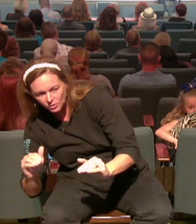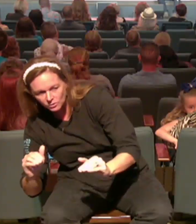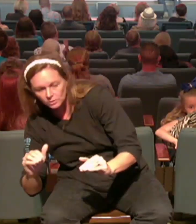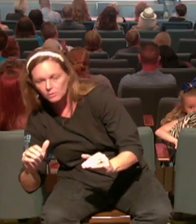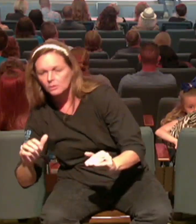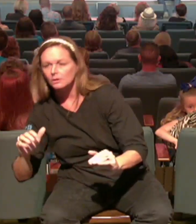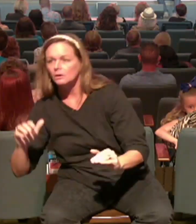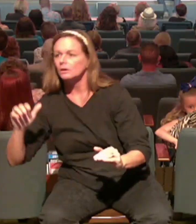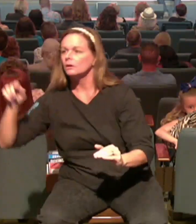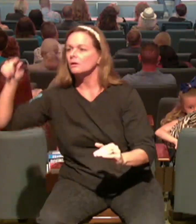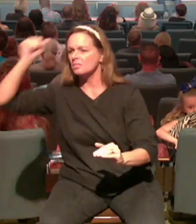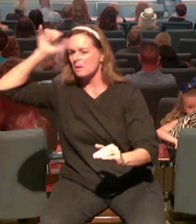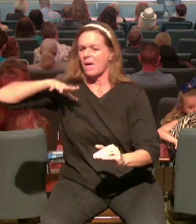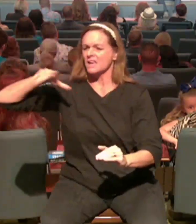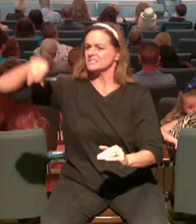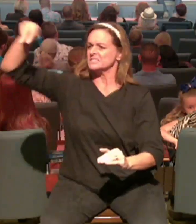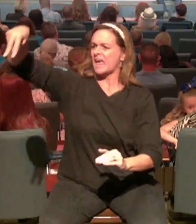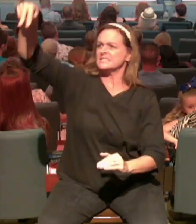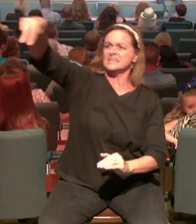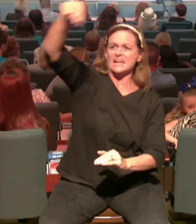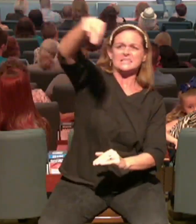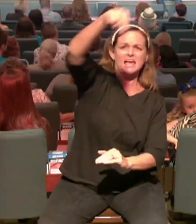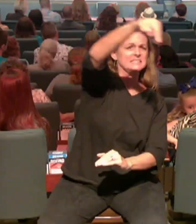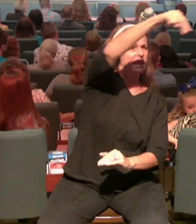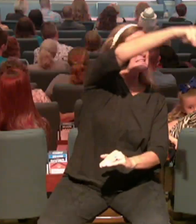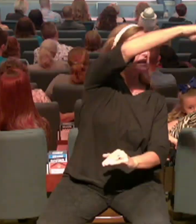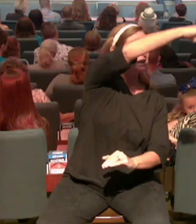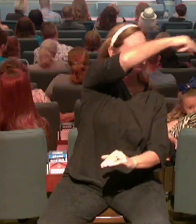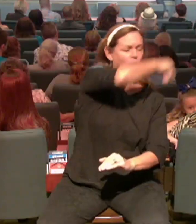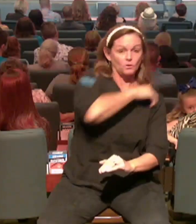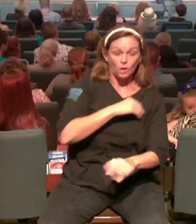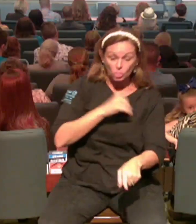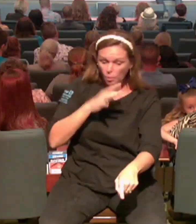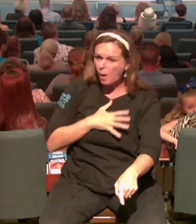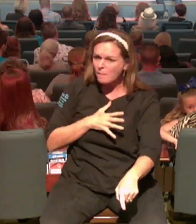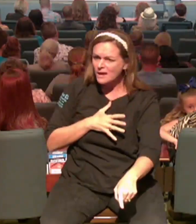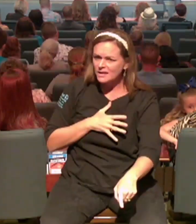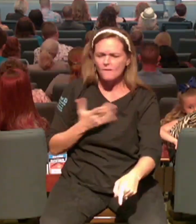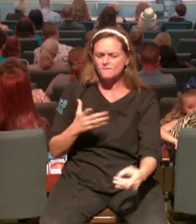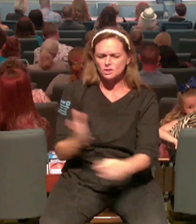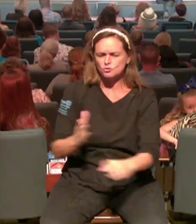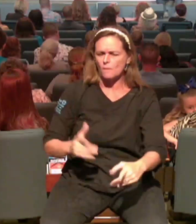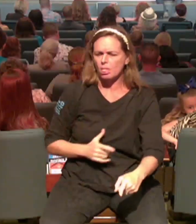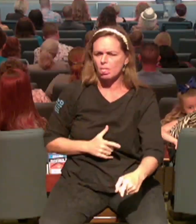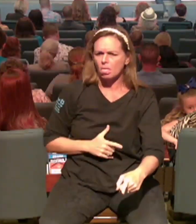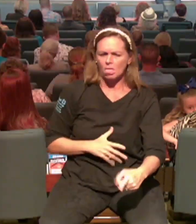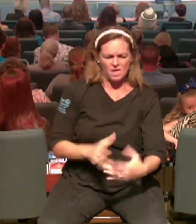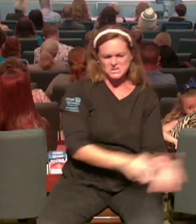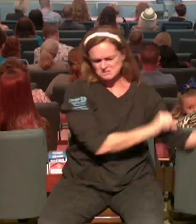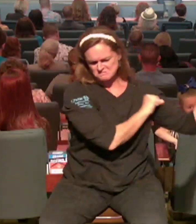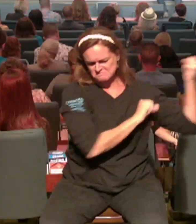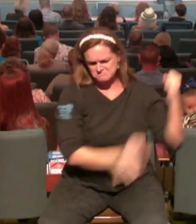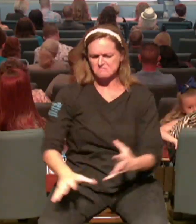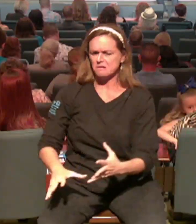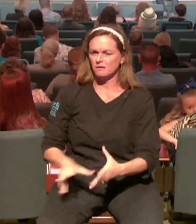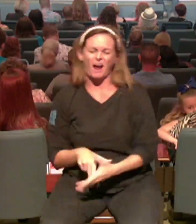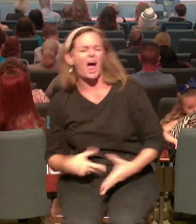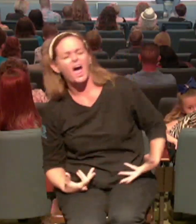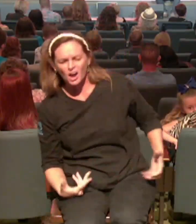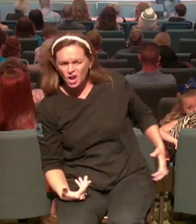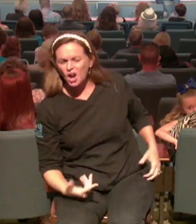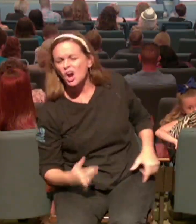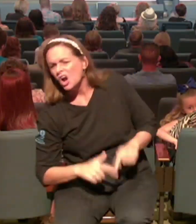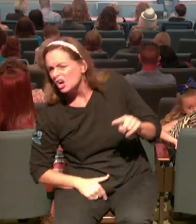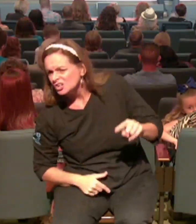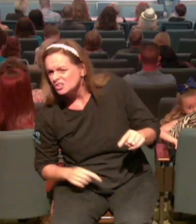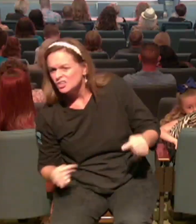down. He stooped down because she couldn't get up. He stooped down because if she was ever gonna get up, somebody had to get